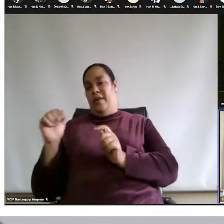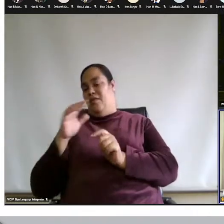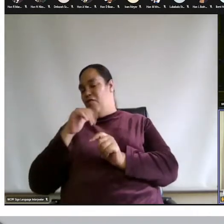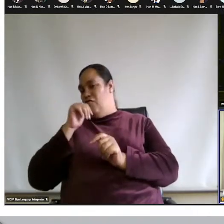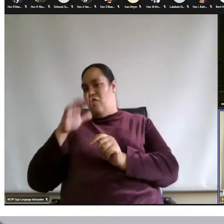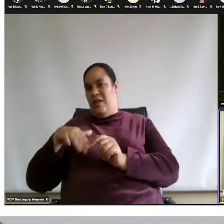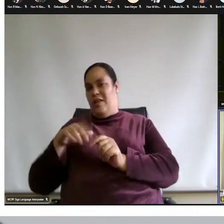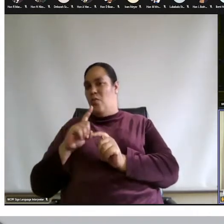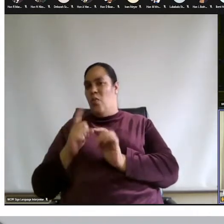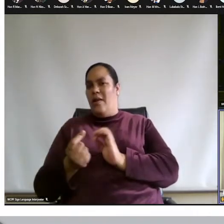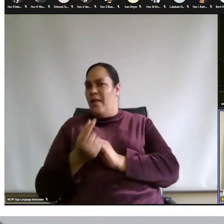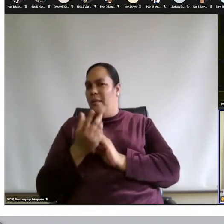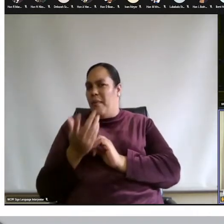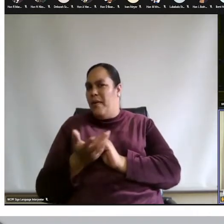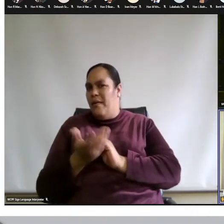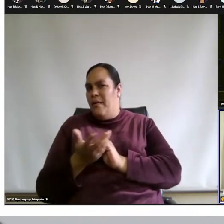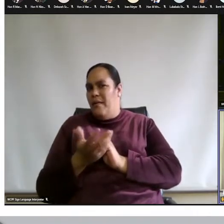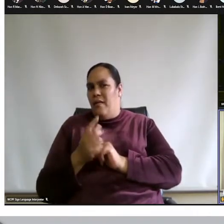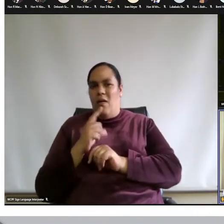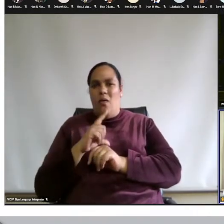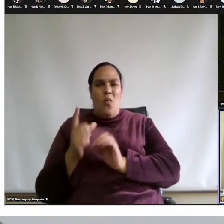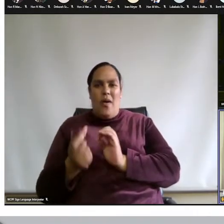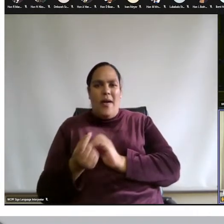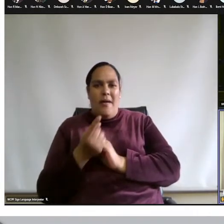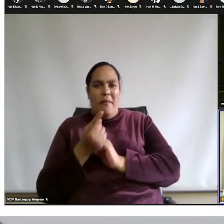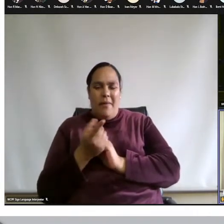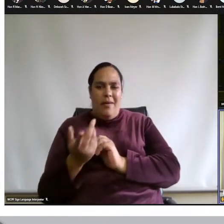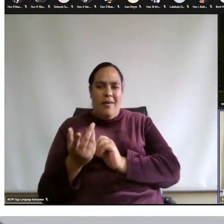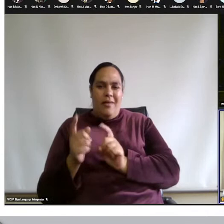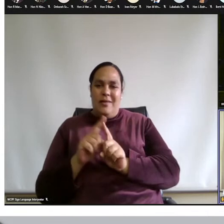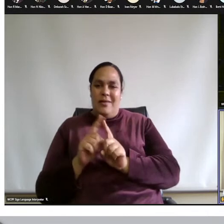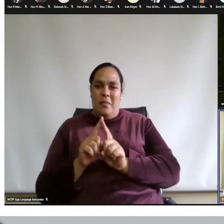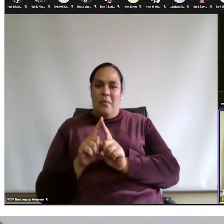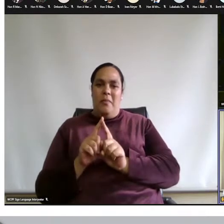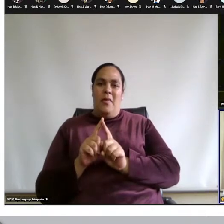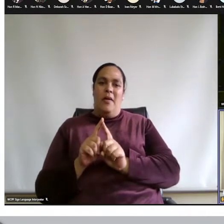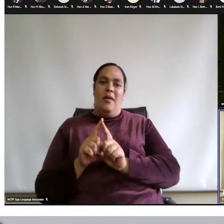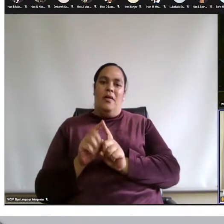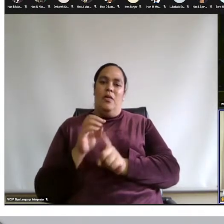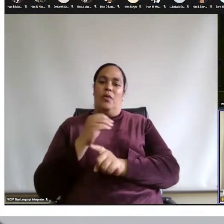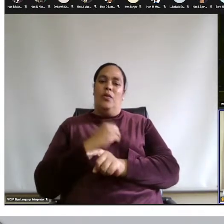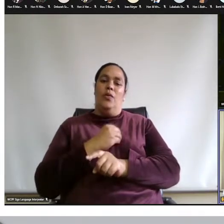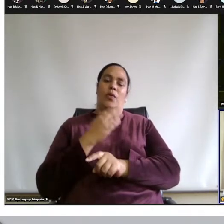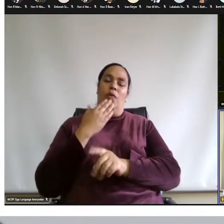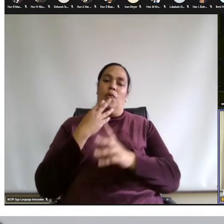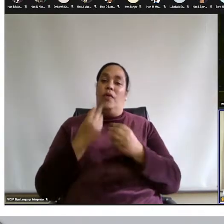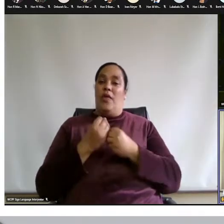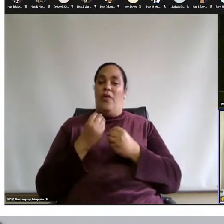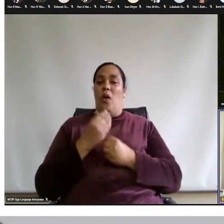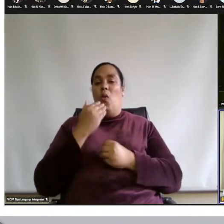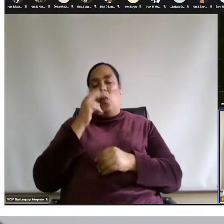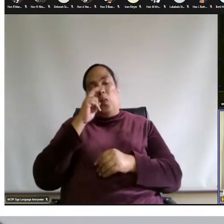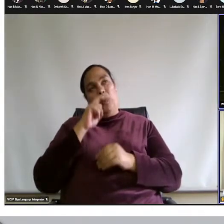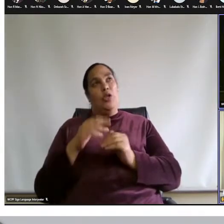him? And what happens also to the thing of who need it